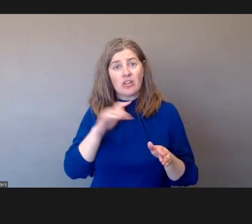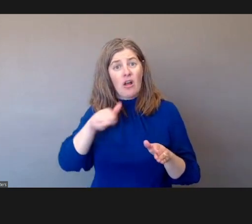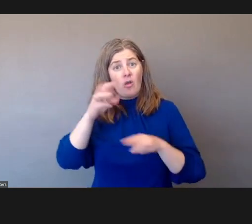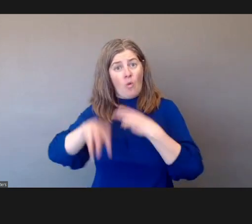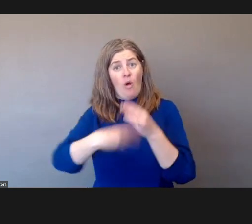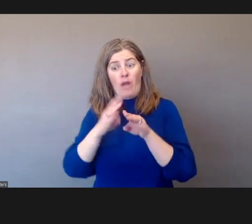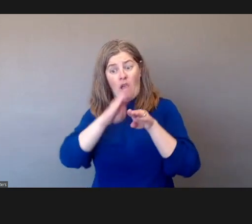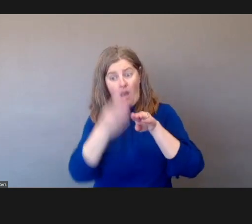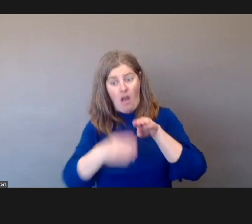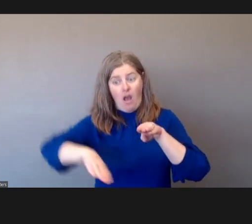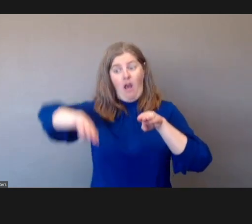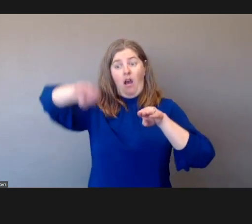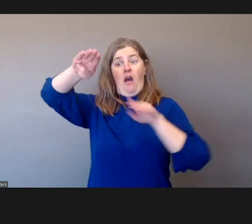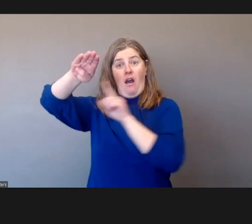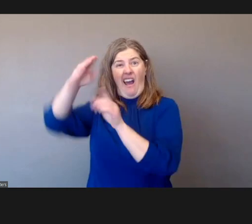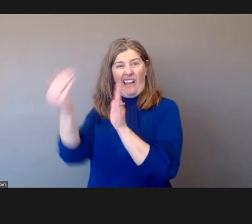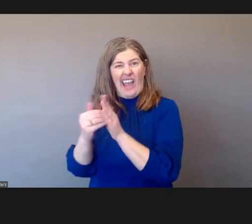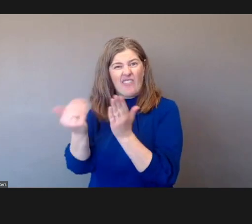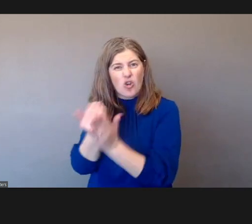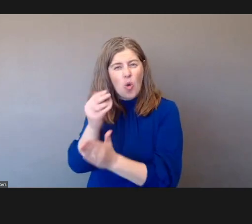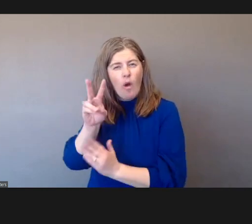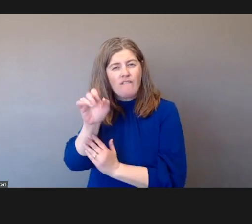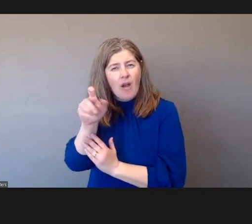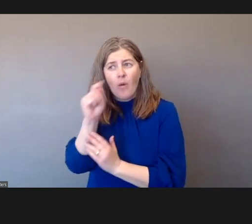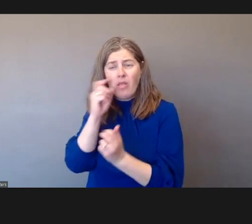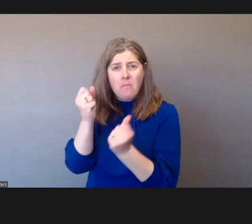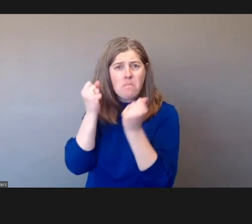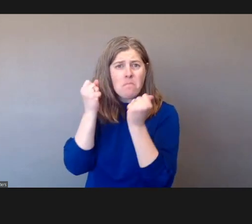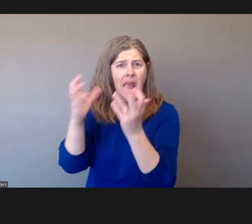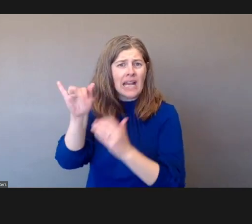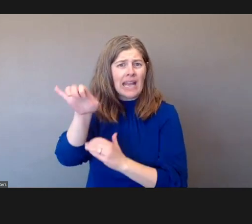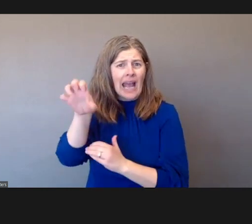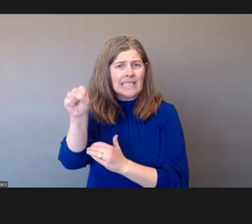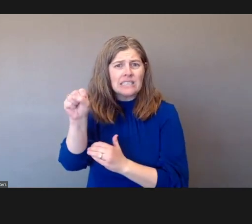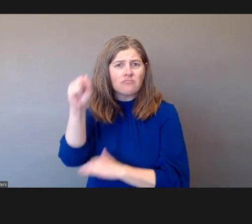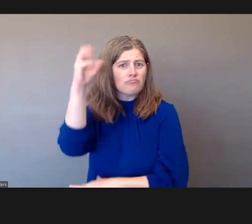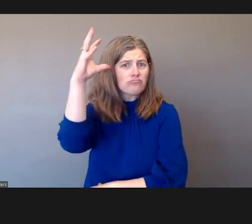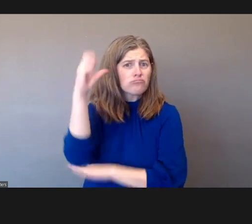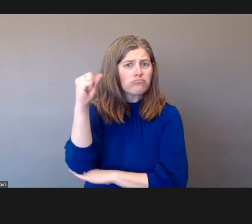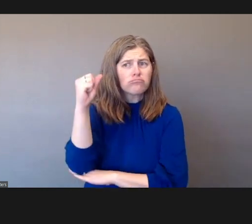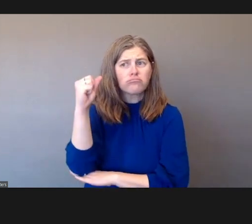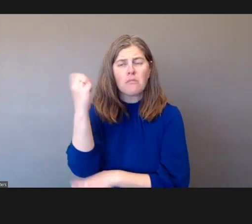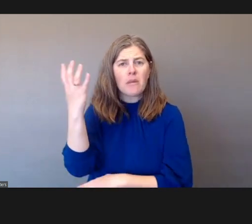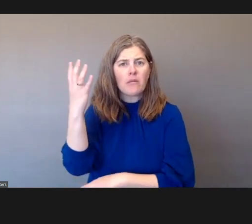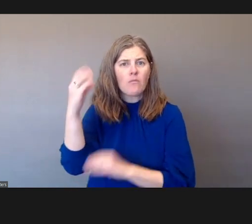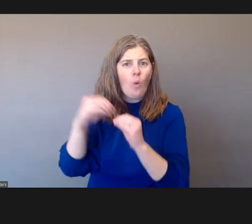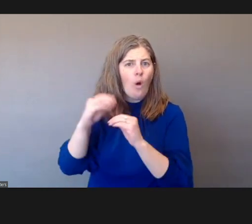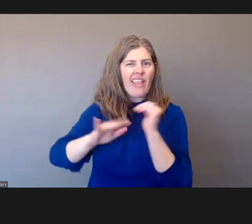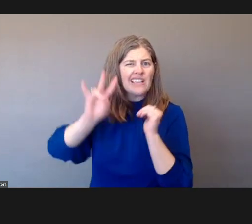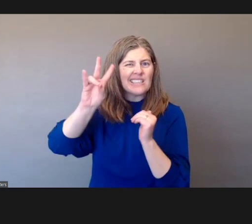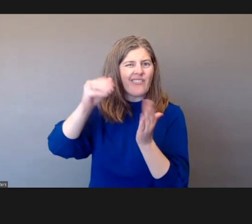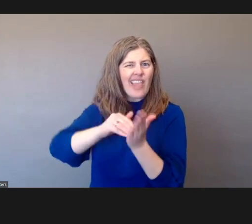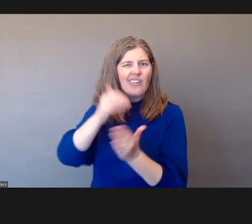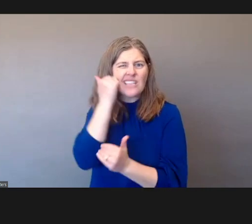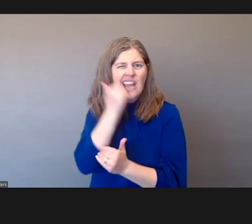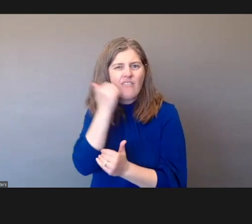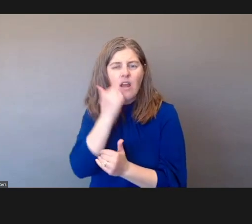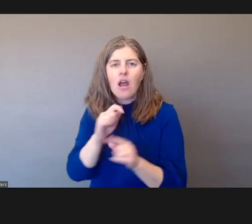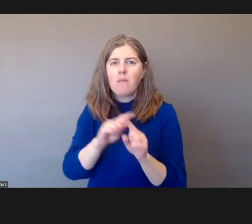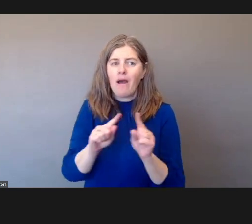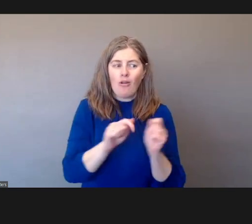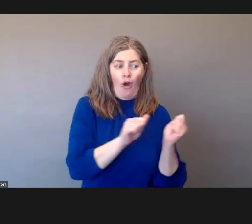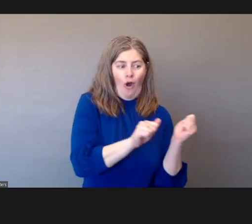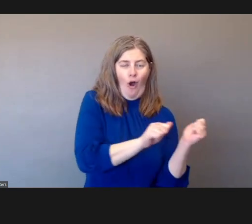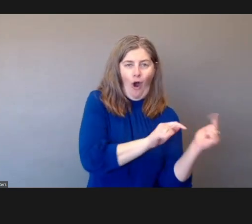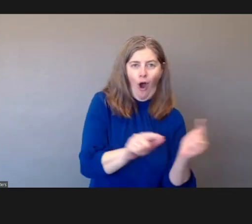another variant that with a lot of cases, maybe as high as our record of 7,000 a day, but that every New Mexican has access